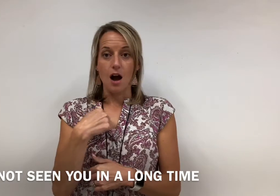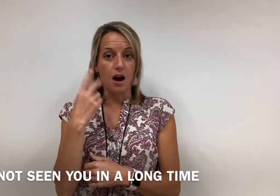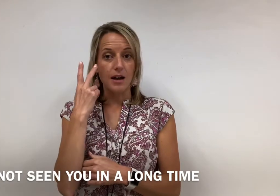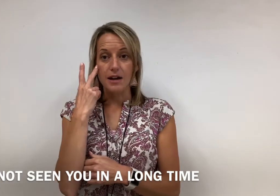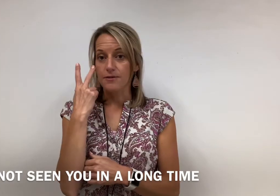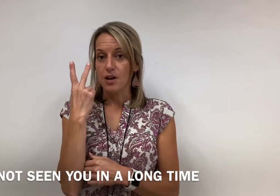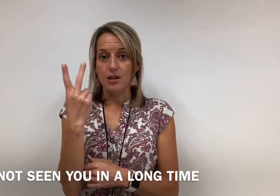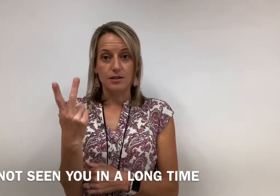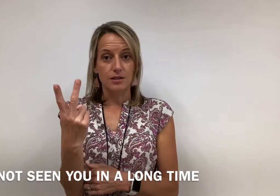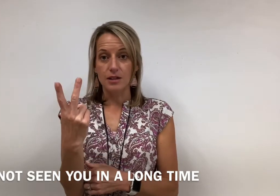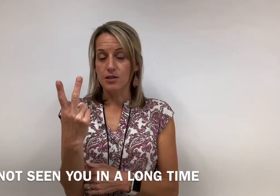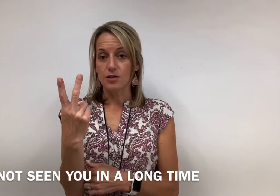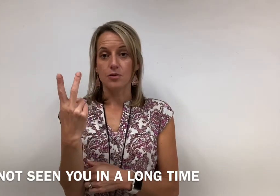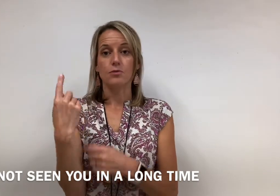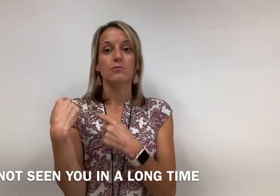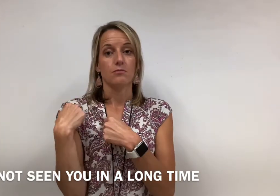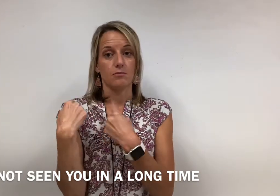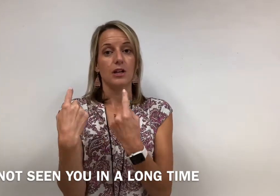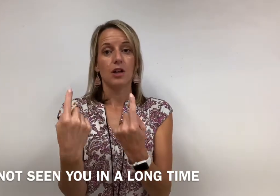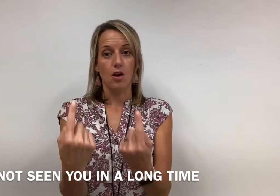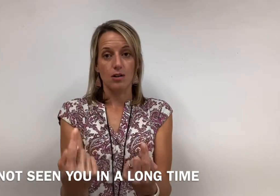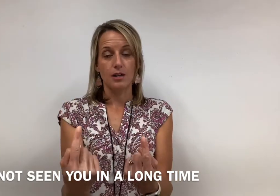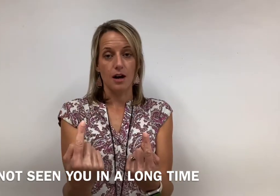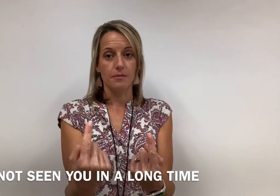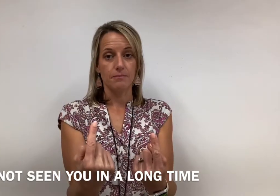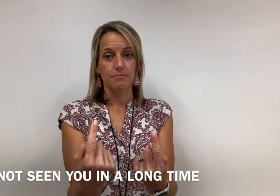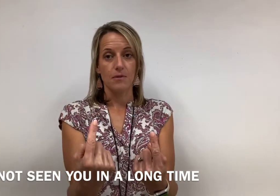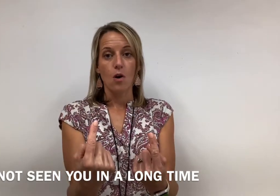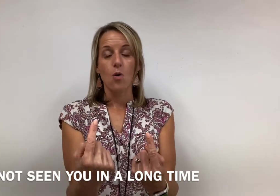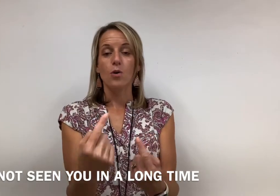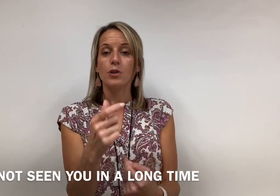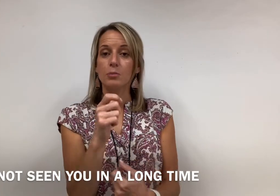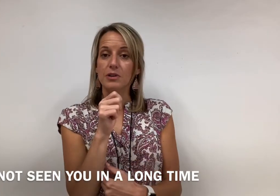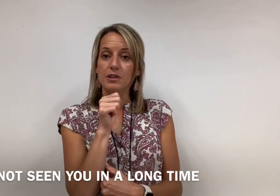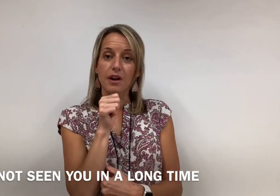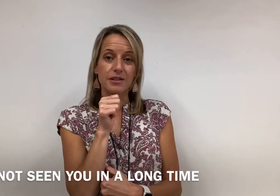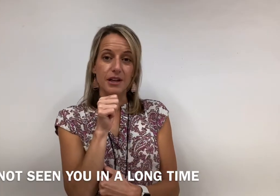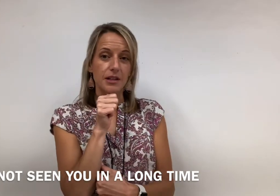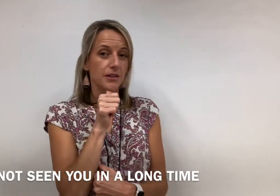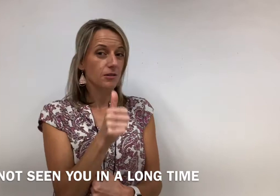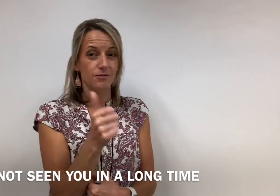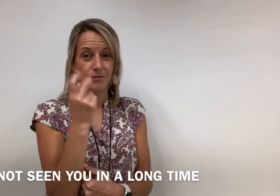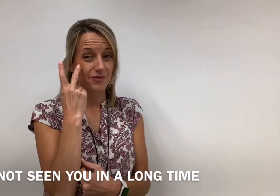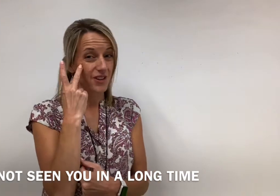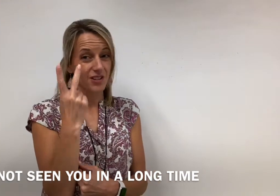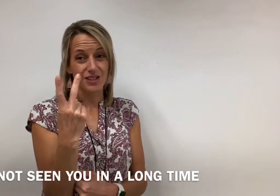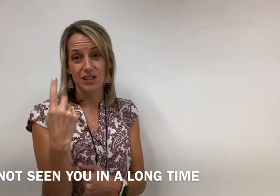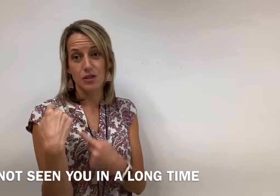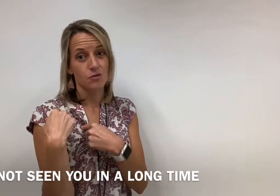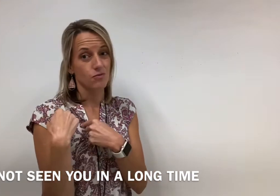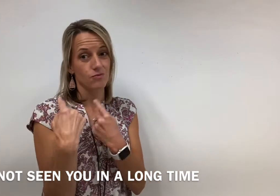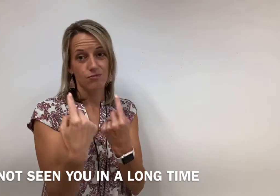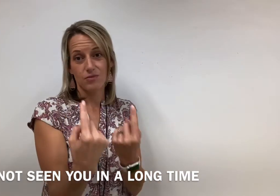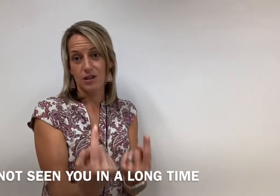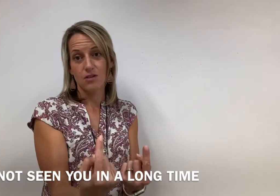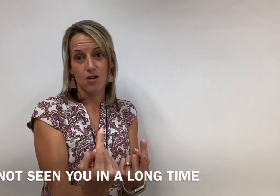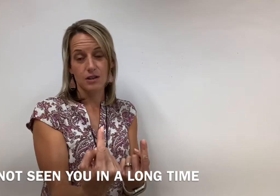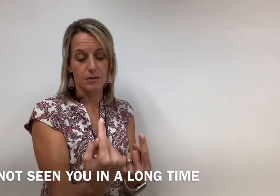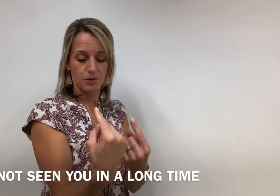I have not seen you in a long time. Or you can put the not sign in there. Not seen you in a long time. So it's